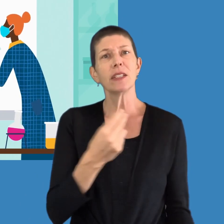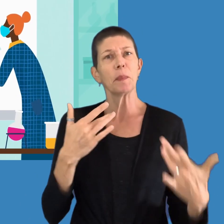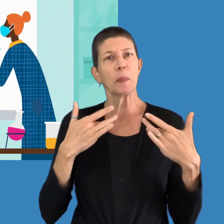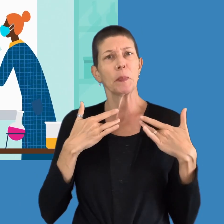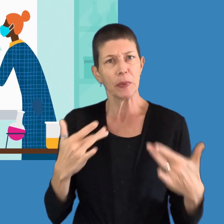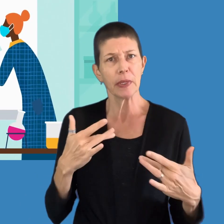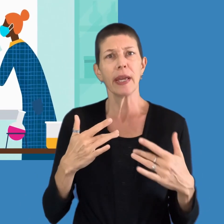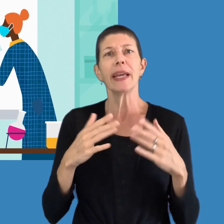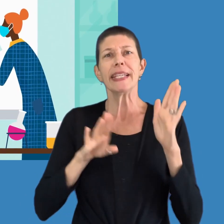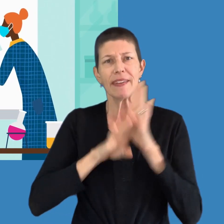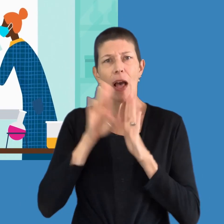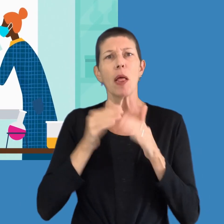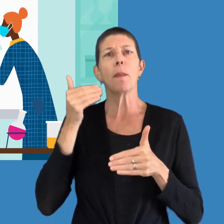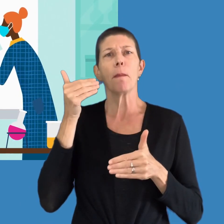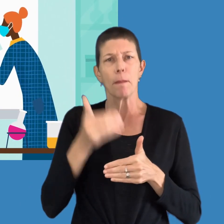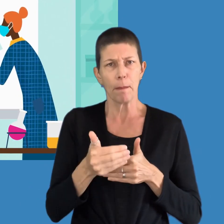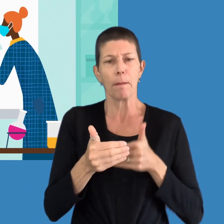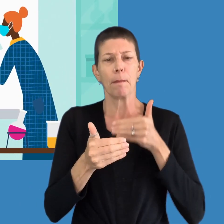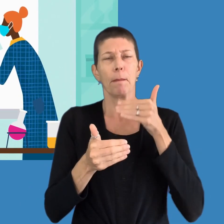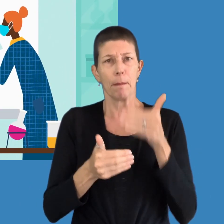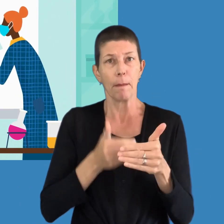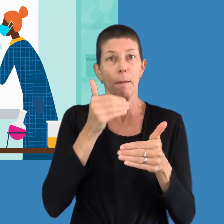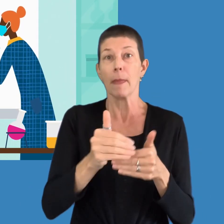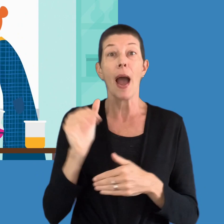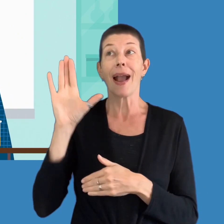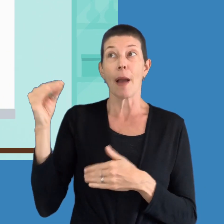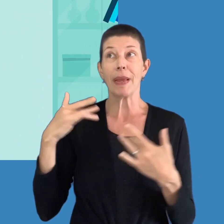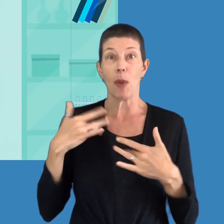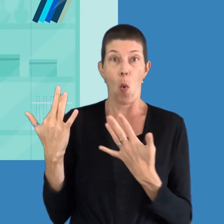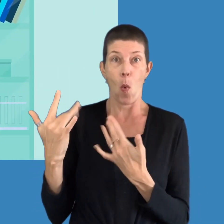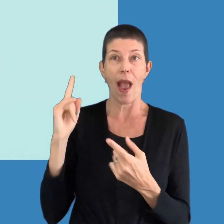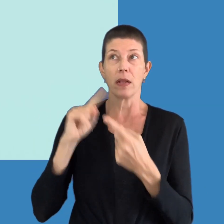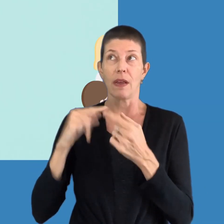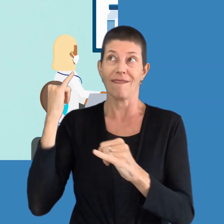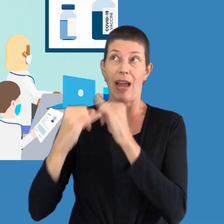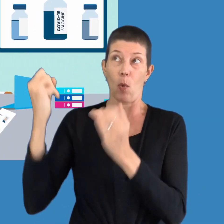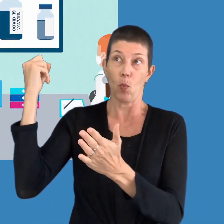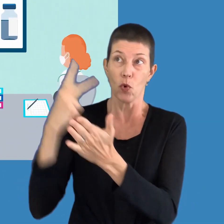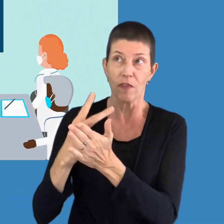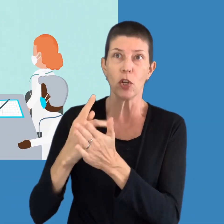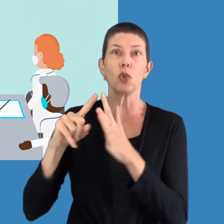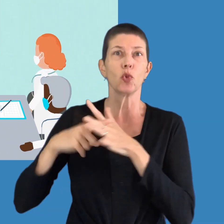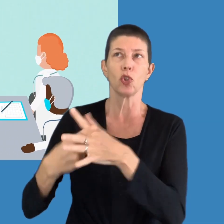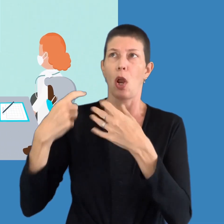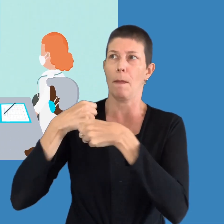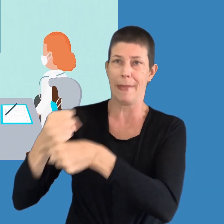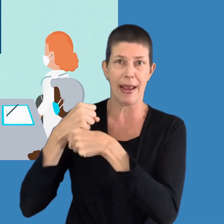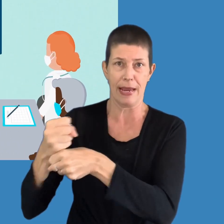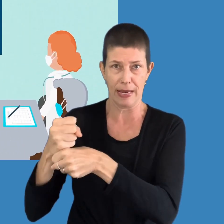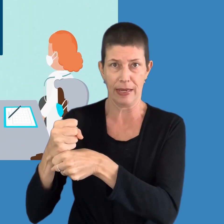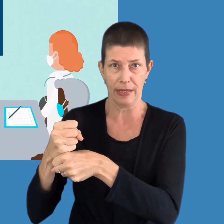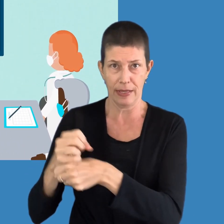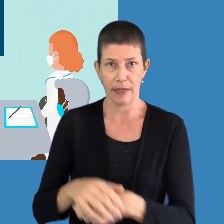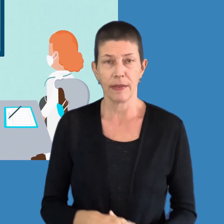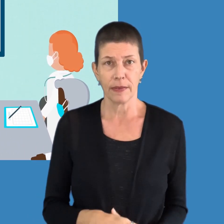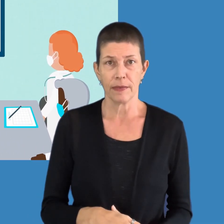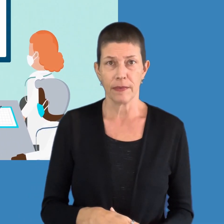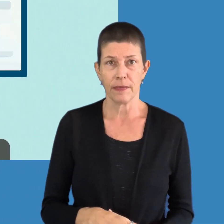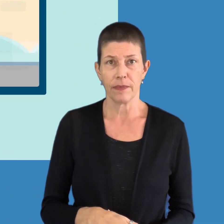Vaccines are usually developed one step at a time, and companies wait until they have final approval to start manufacturing